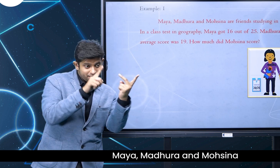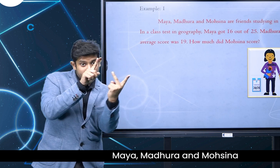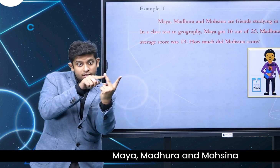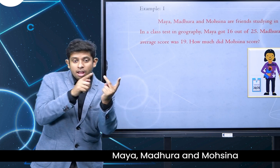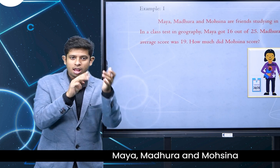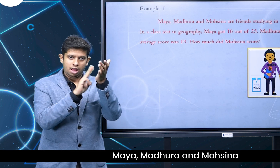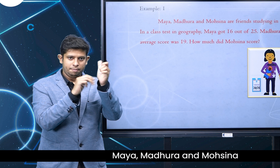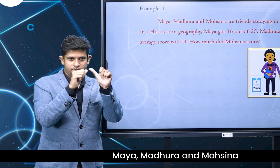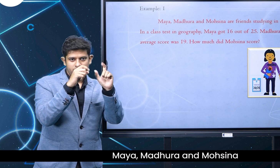Madhura